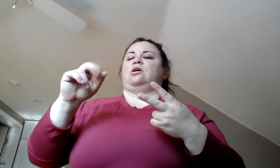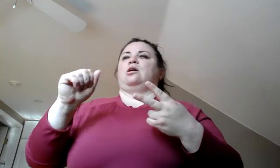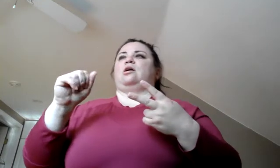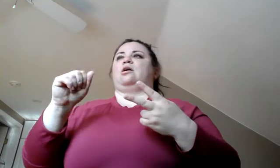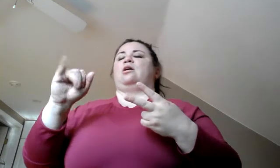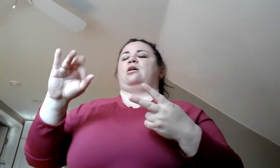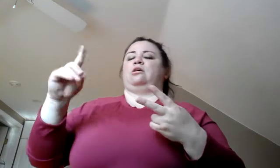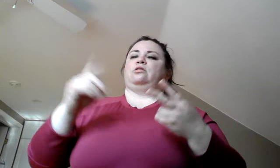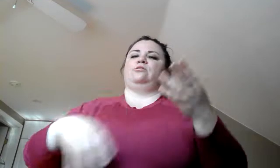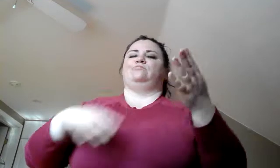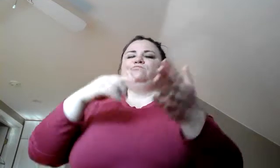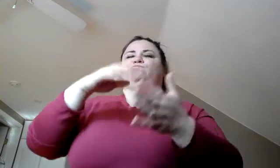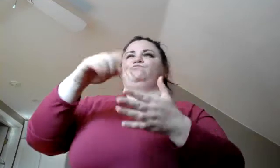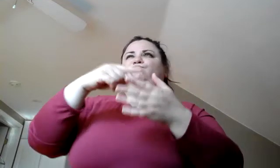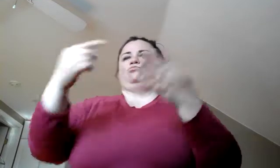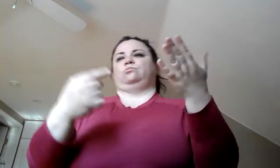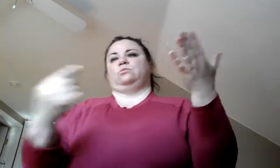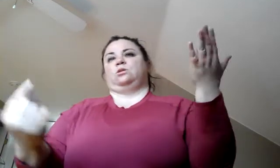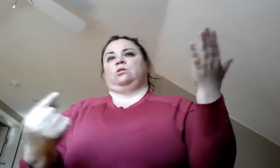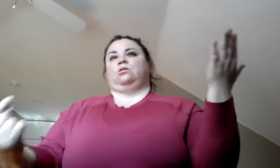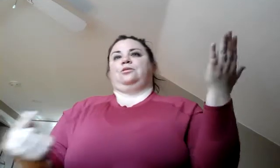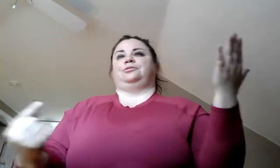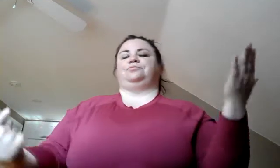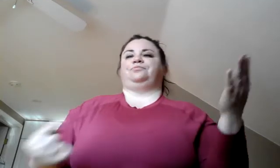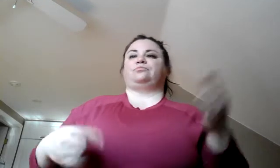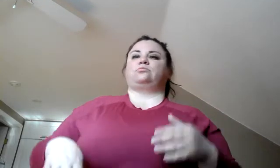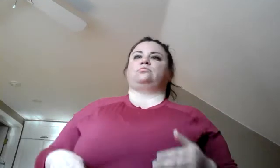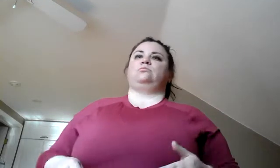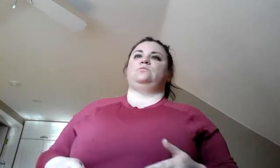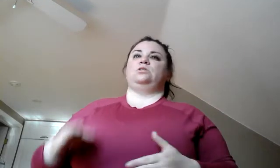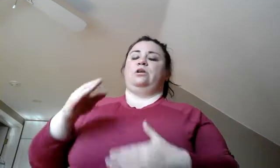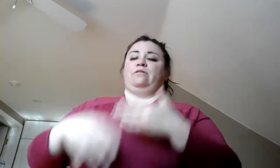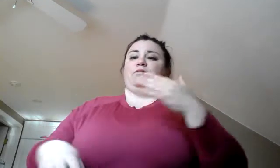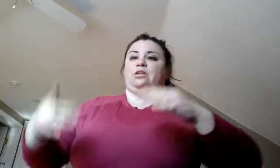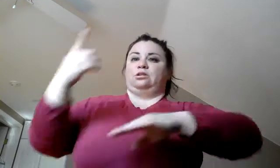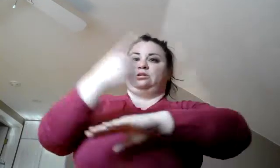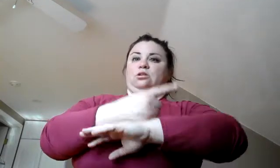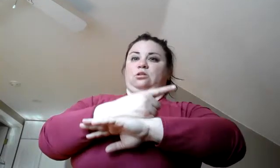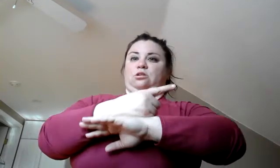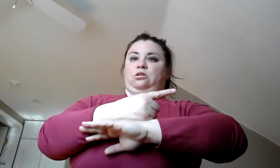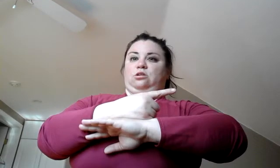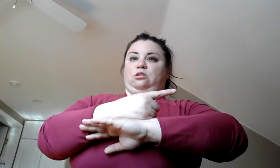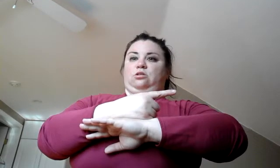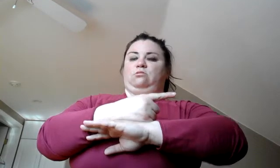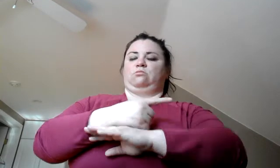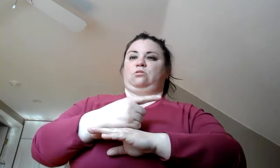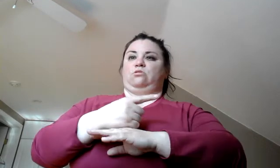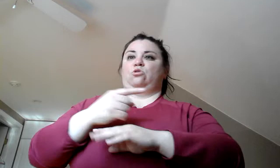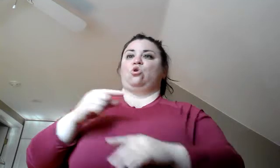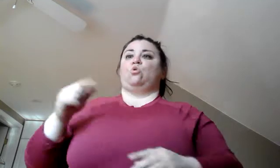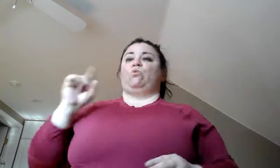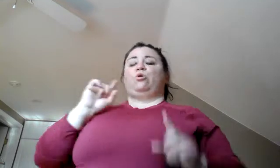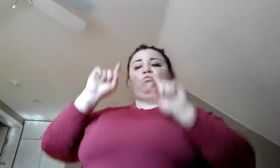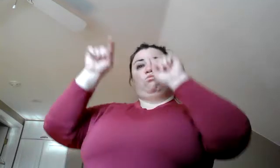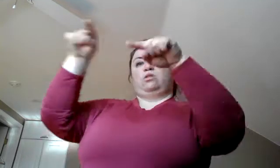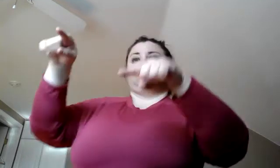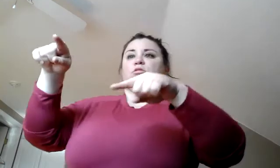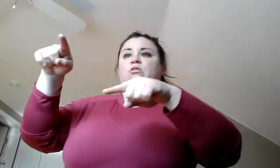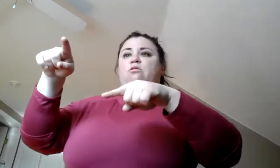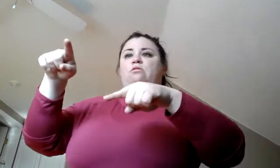for weapons of mass destruction. At the end of the day, other people have said, and I'll just put it out there, that we were there for a footprint. We